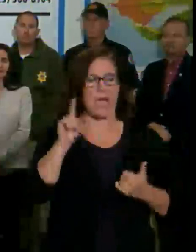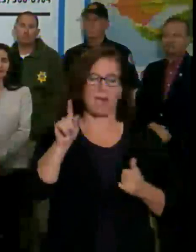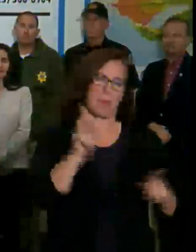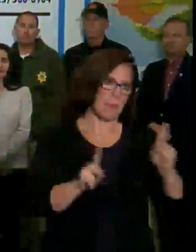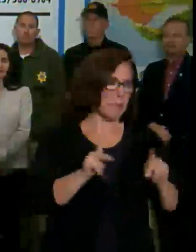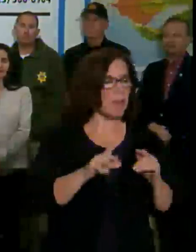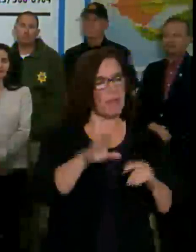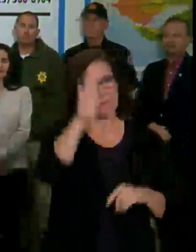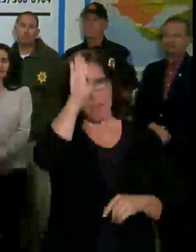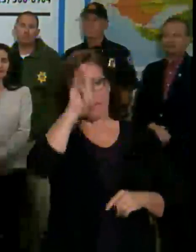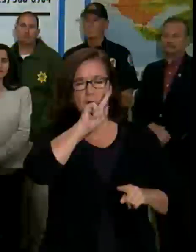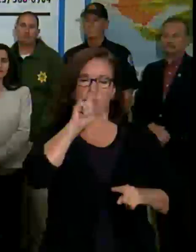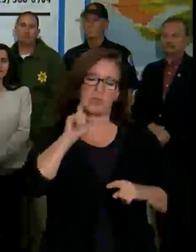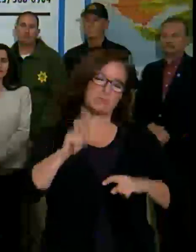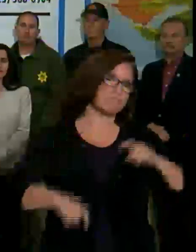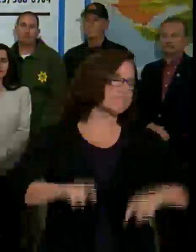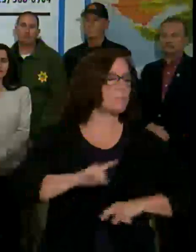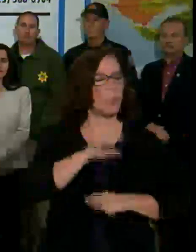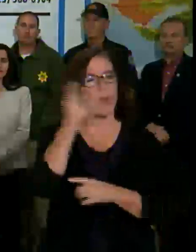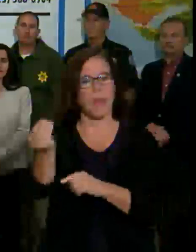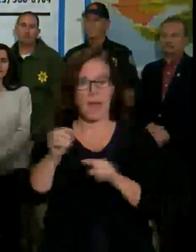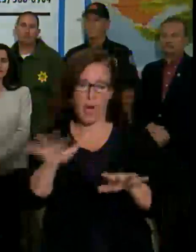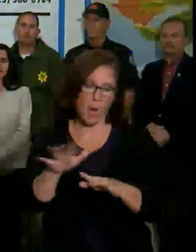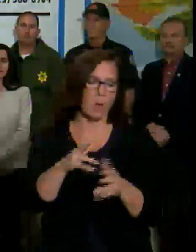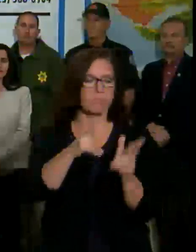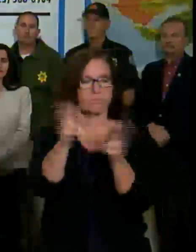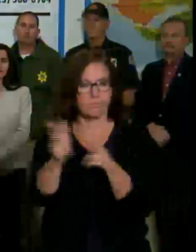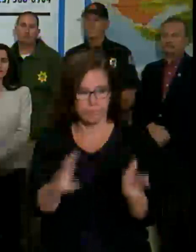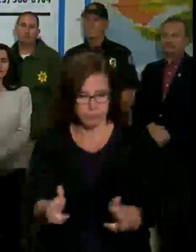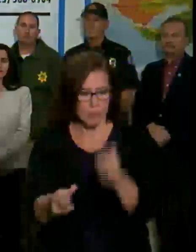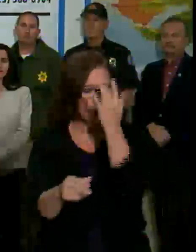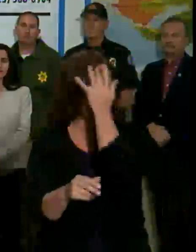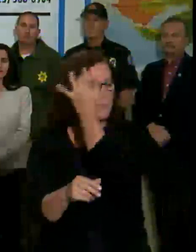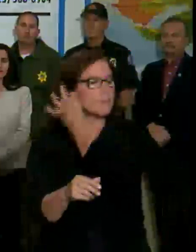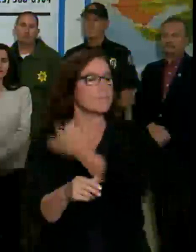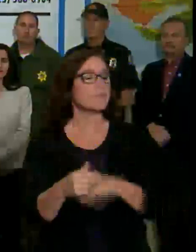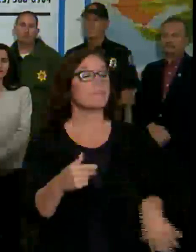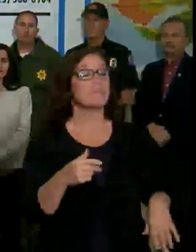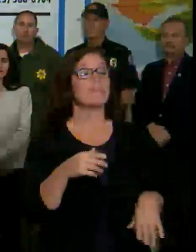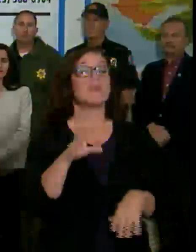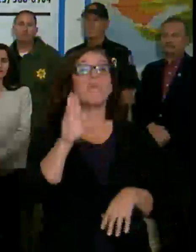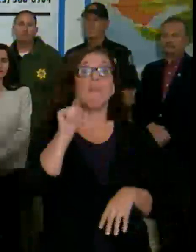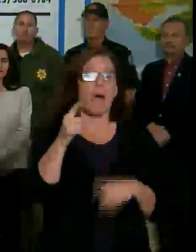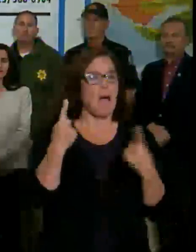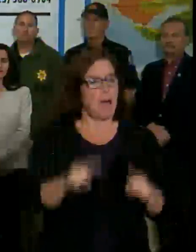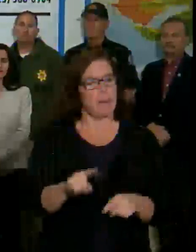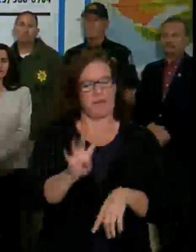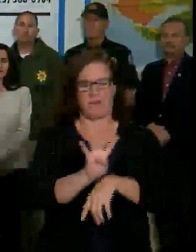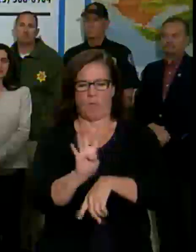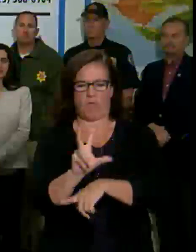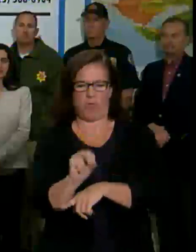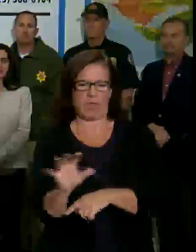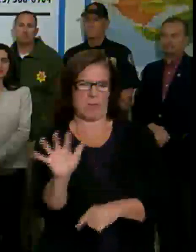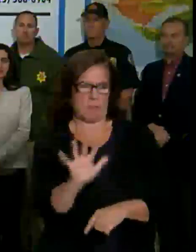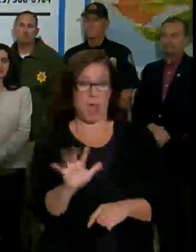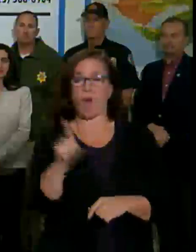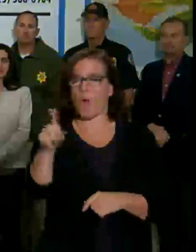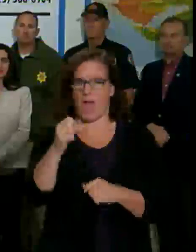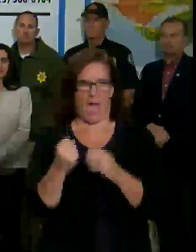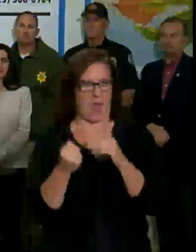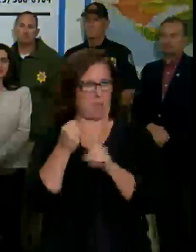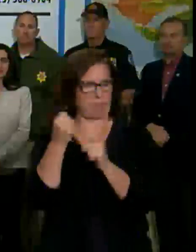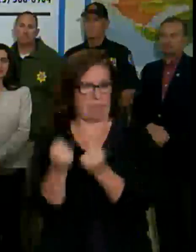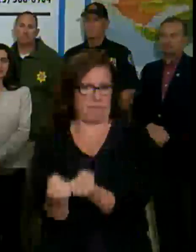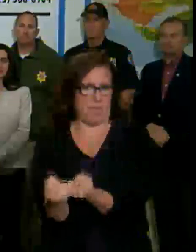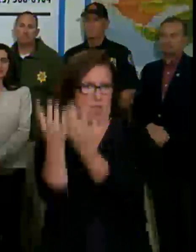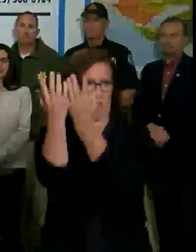However, like it does just about every night in that area, about 4:30 this evening, we did have a flare-up that is very visible from the